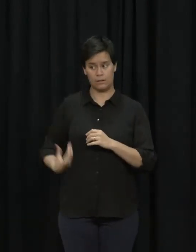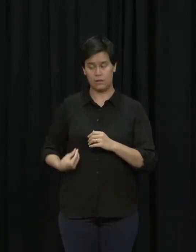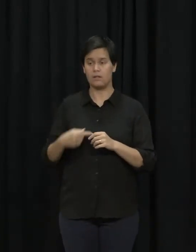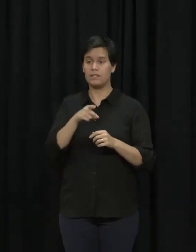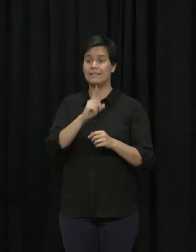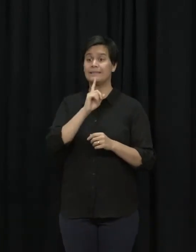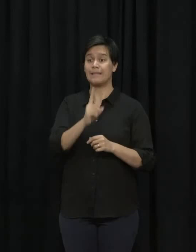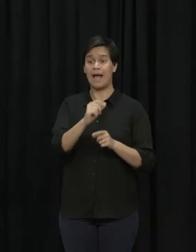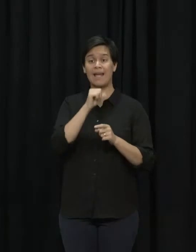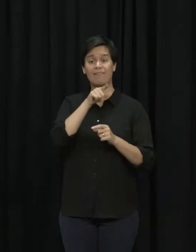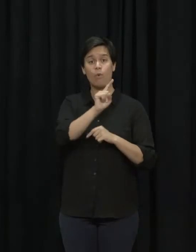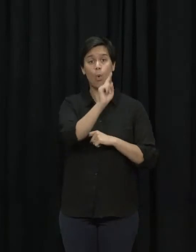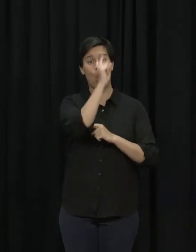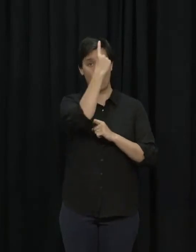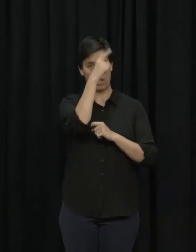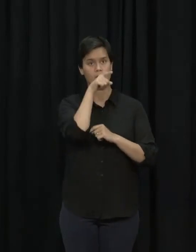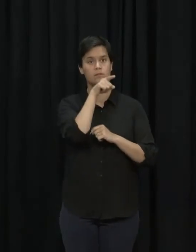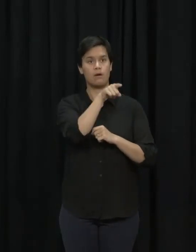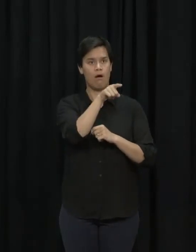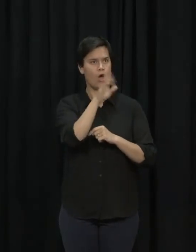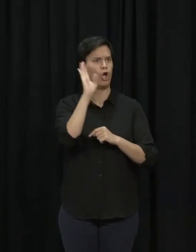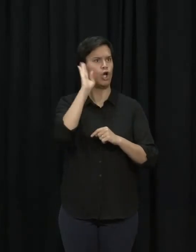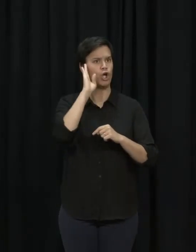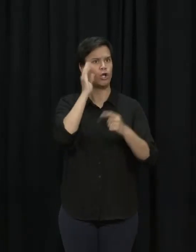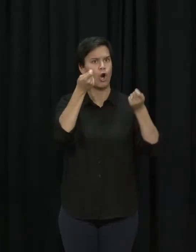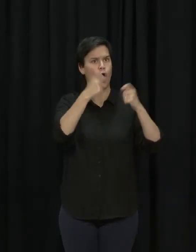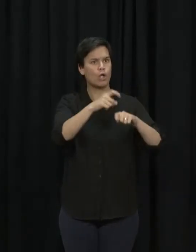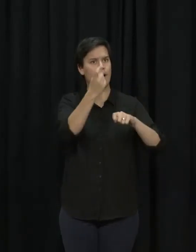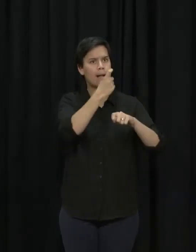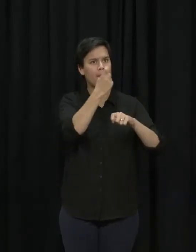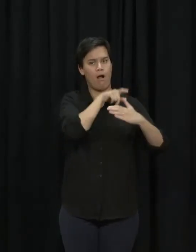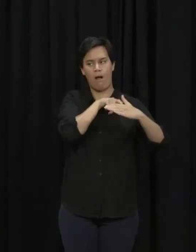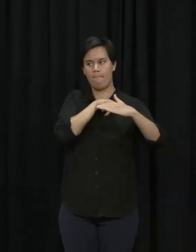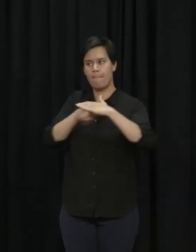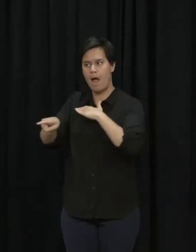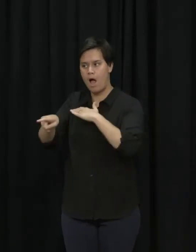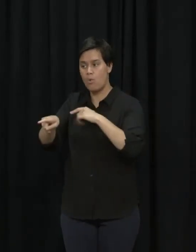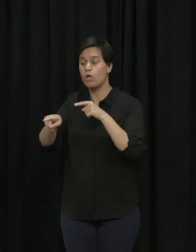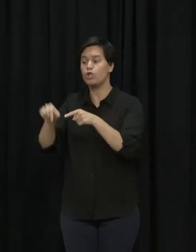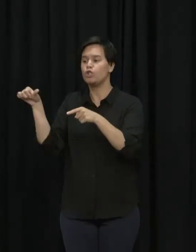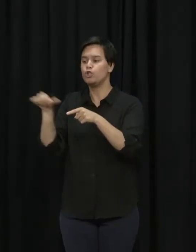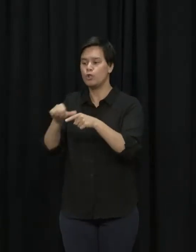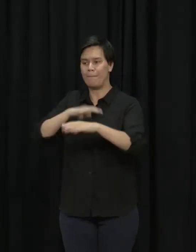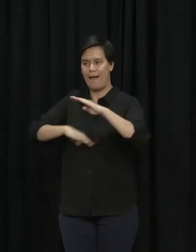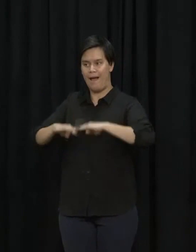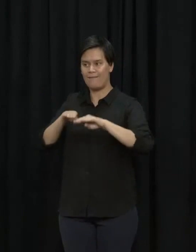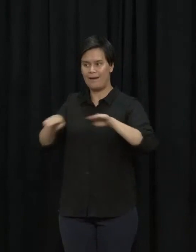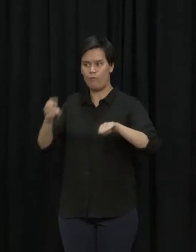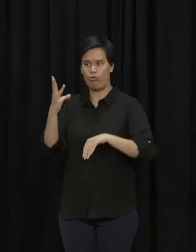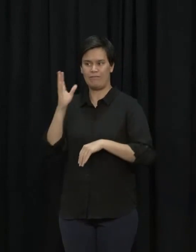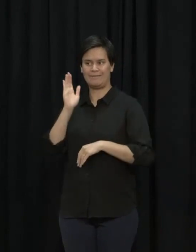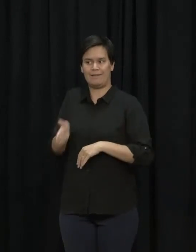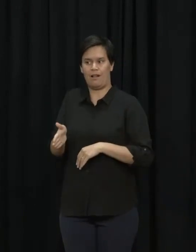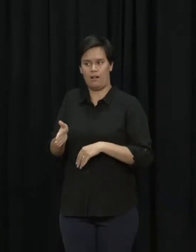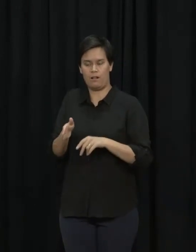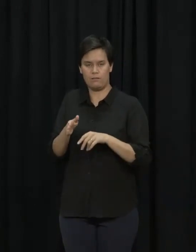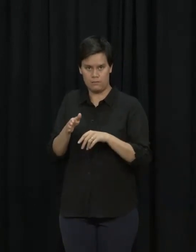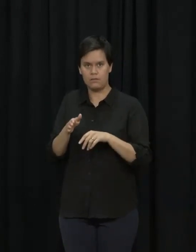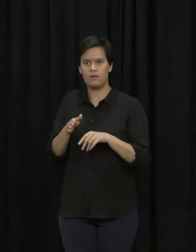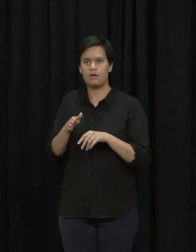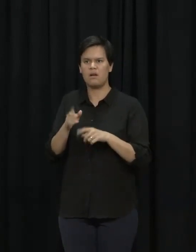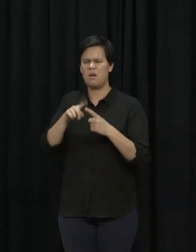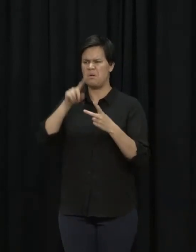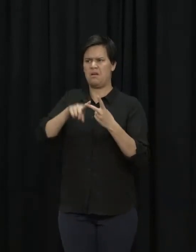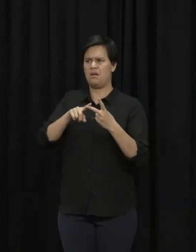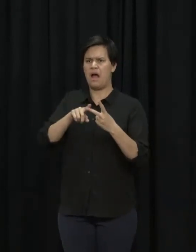they're leaving Auckland, which is contrary to the advice that Healthline is giving when people are ringing and asking that. Is there mixed messages on top of